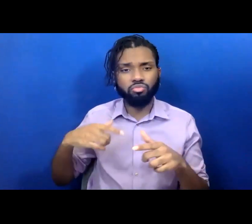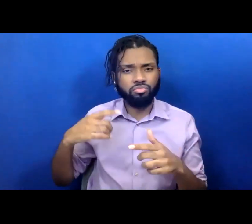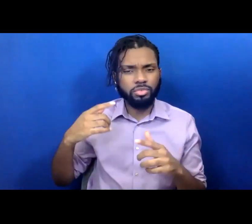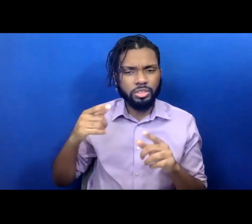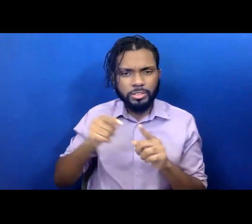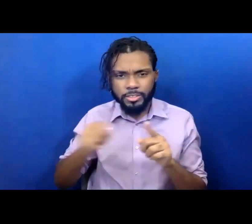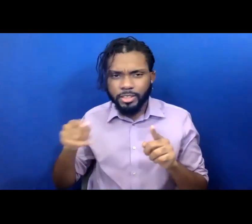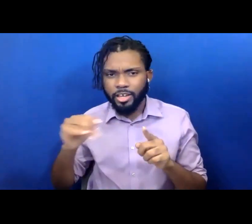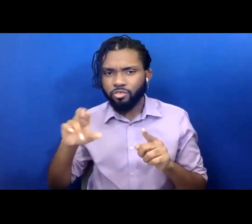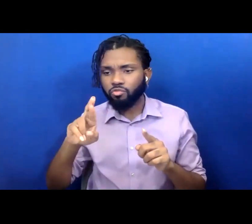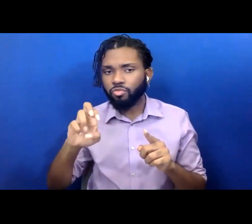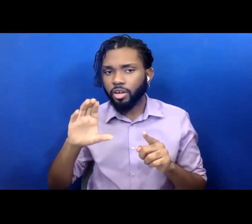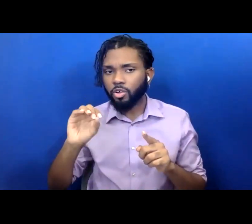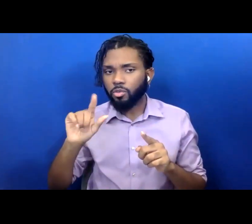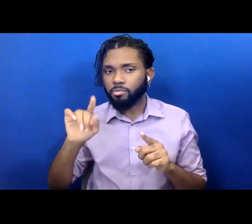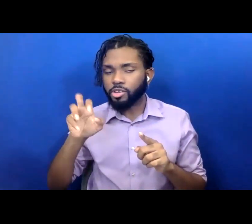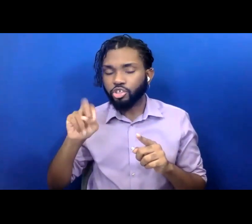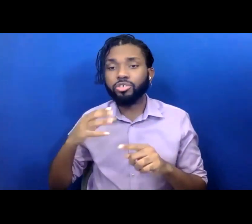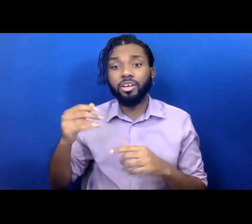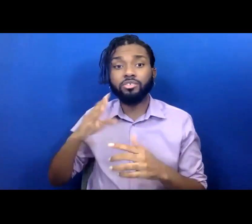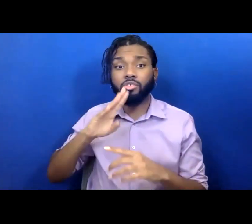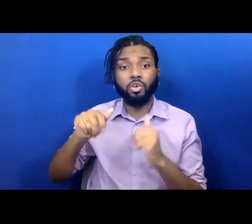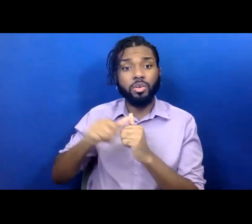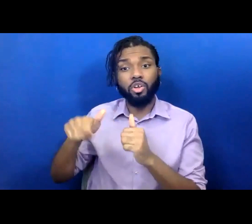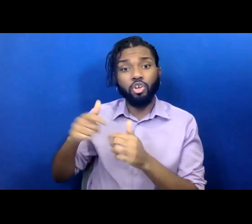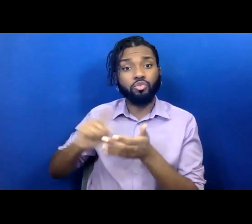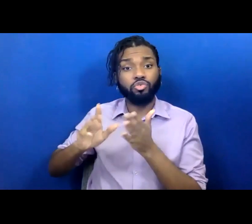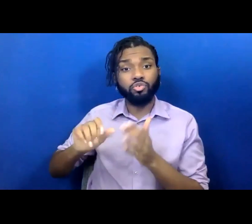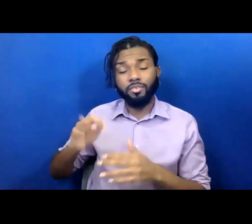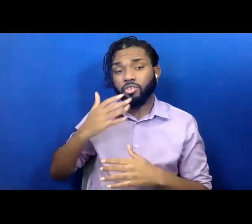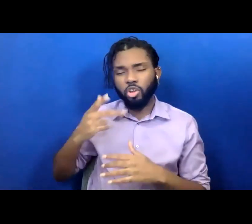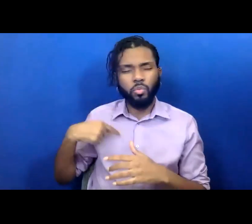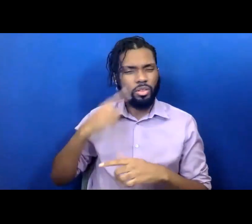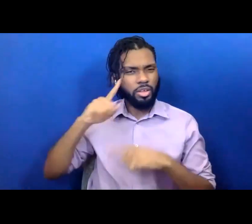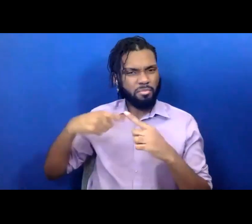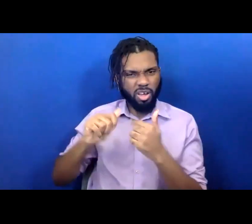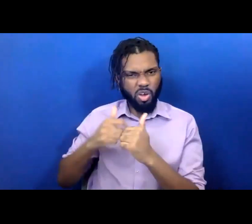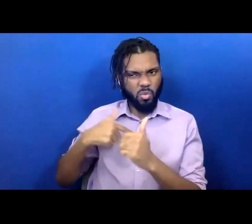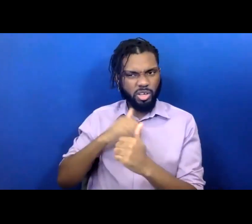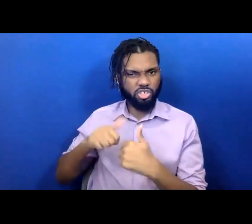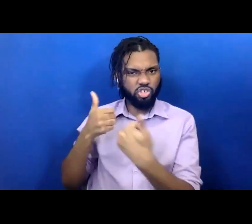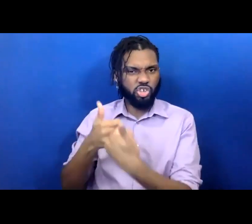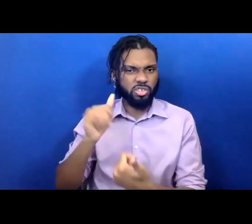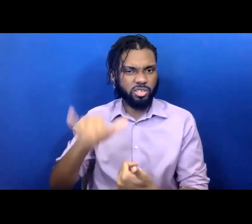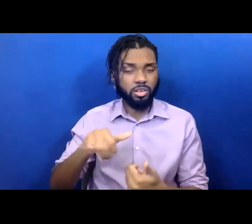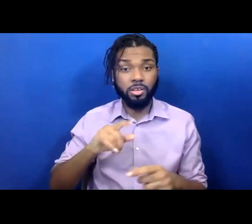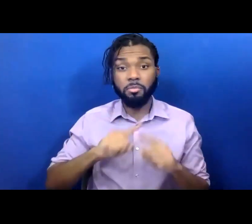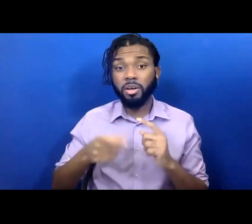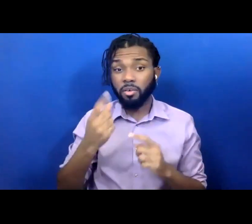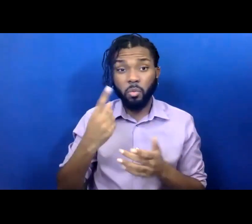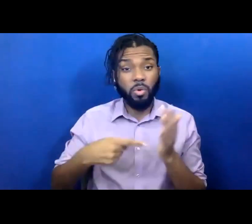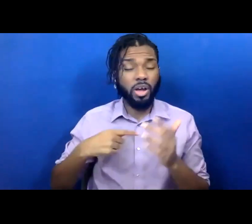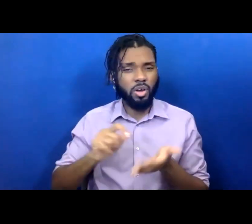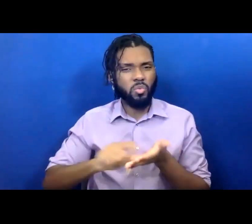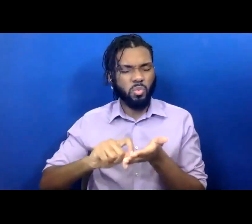of color. We had talked about the structural obstacles and ways in which to challenge them. So in some ways, what I wrote felt to be